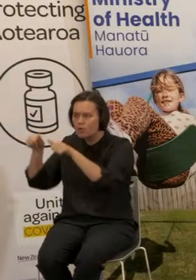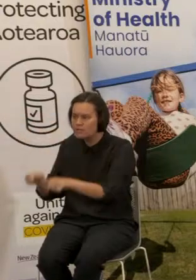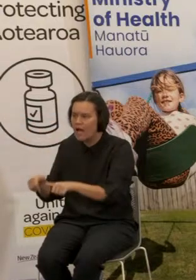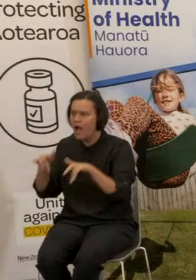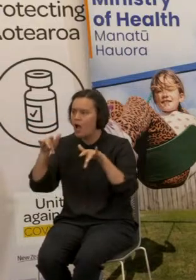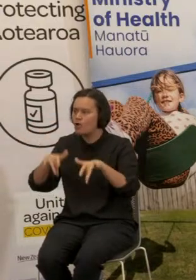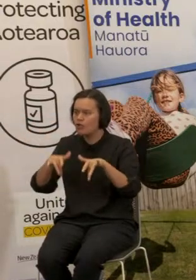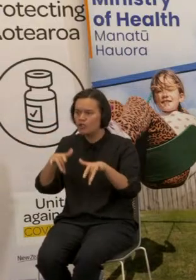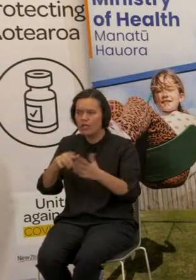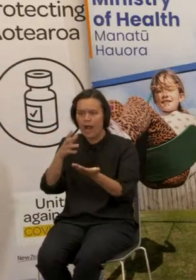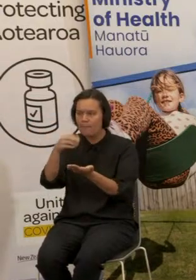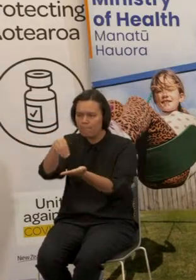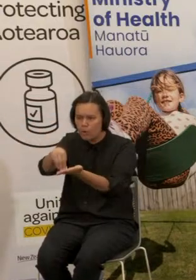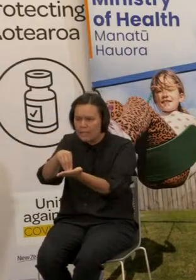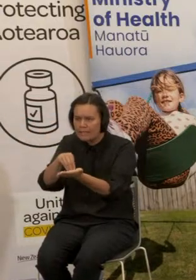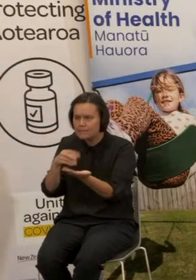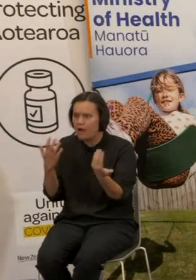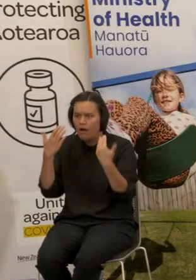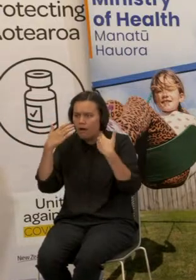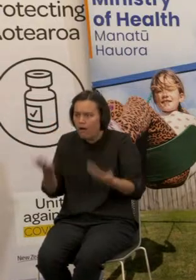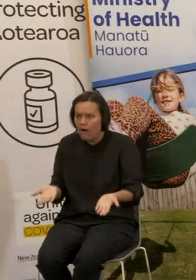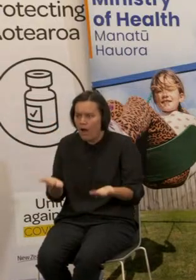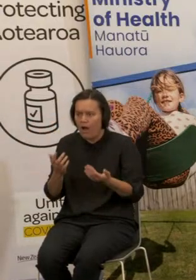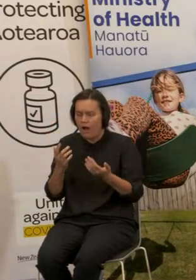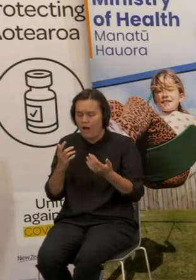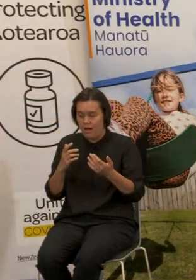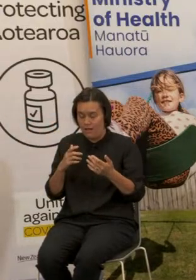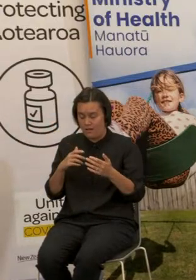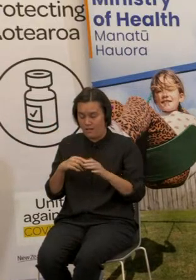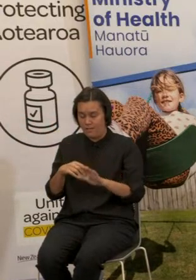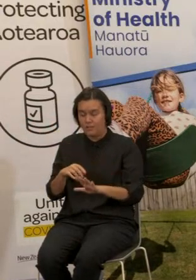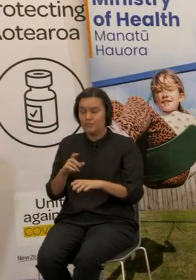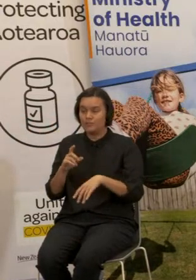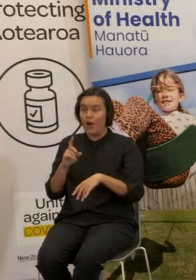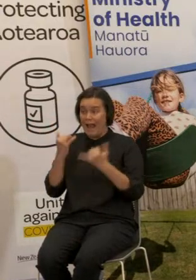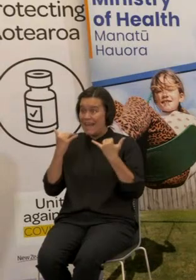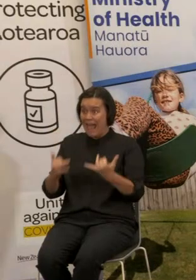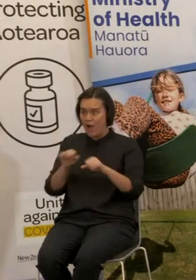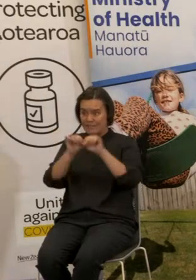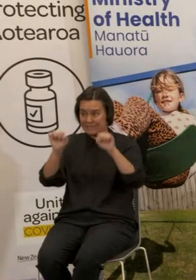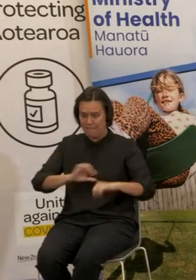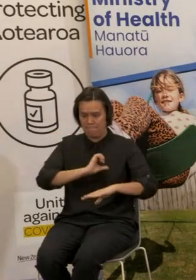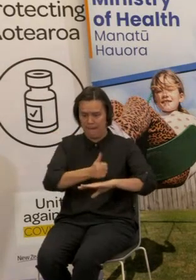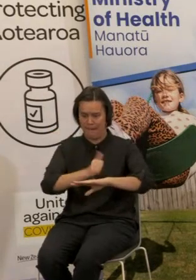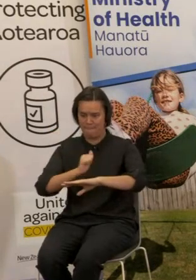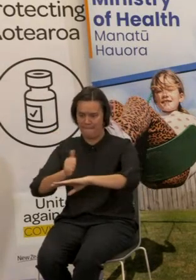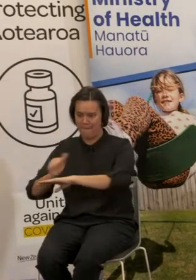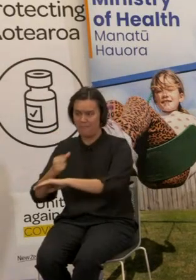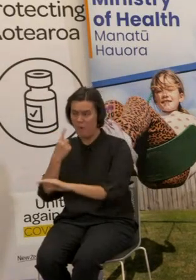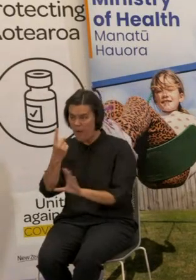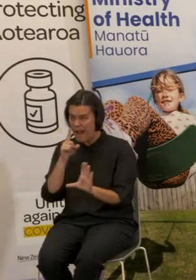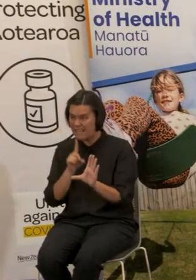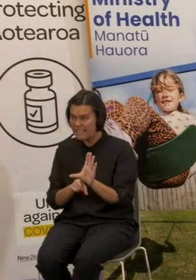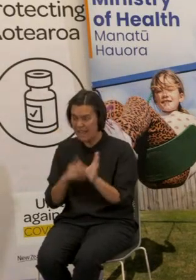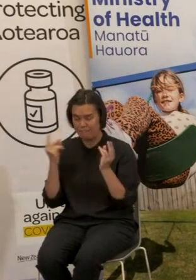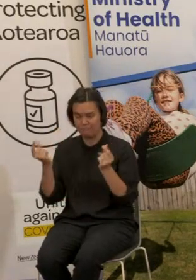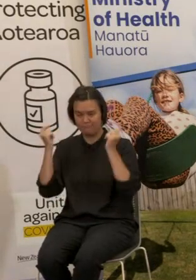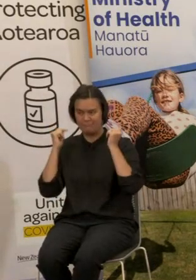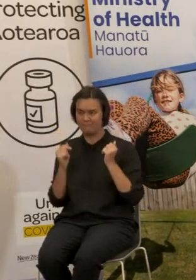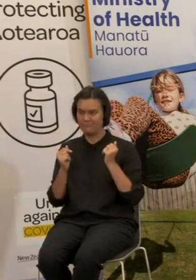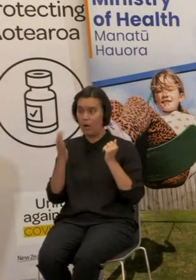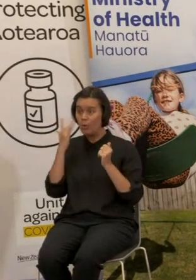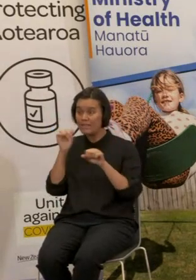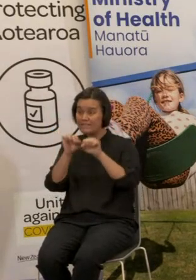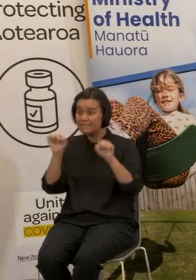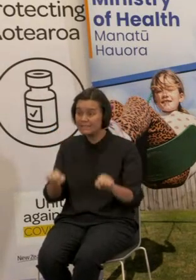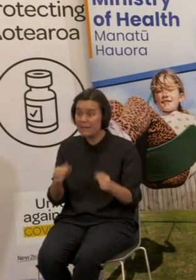UK took 2.5 years to leave one trust. That's one area. We did it in New Zealand in 1 year. And once we built the